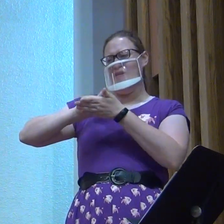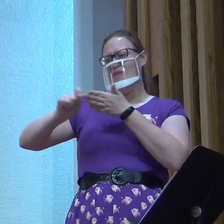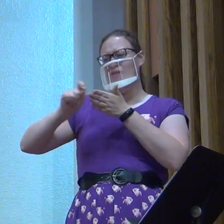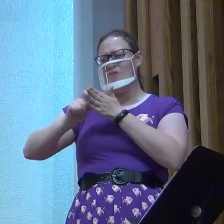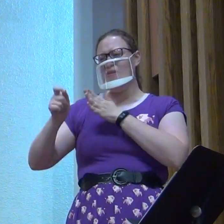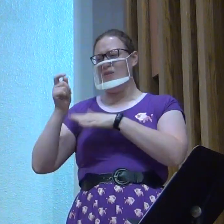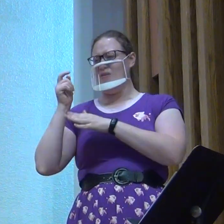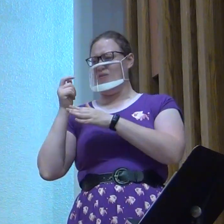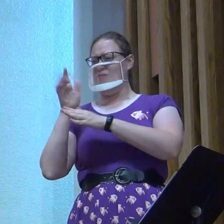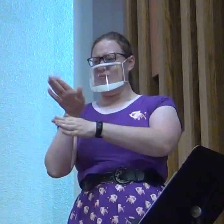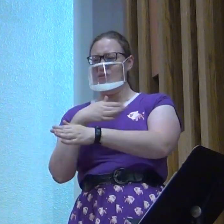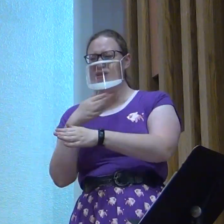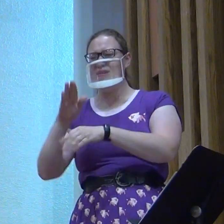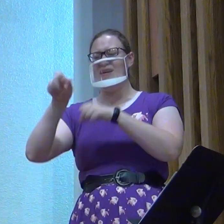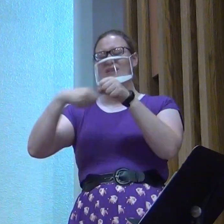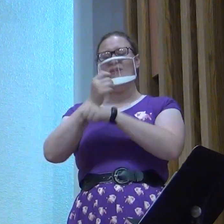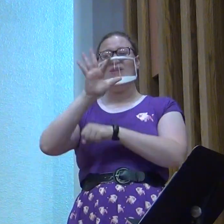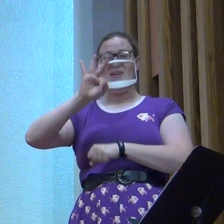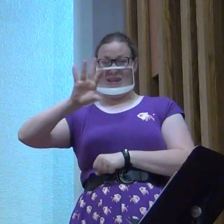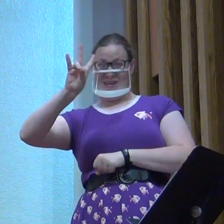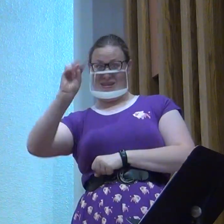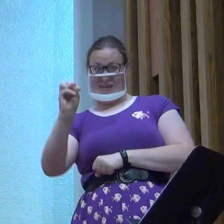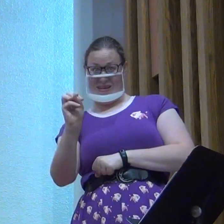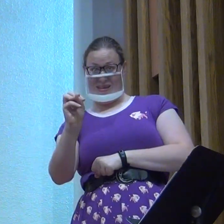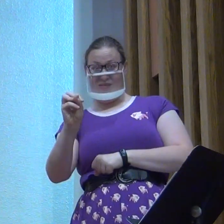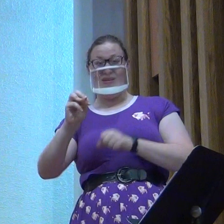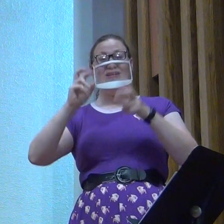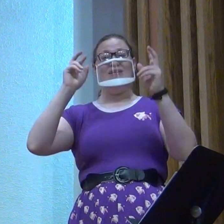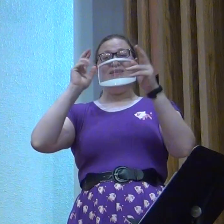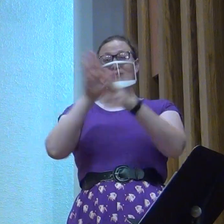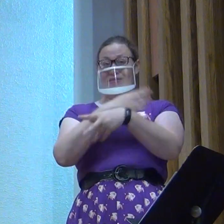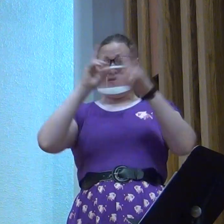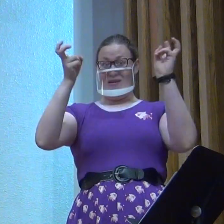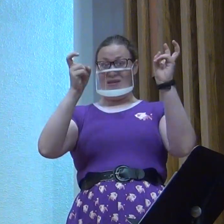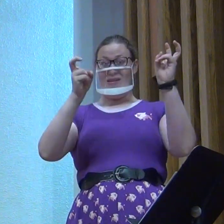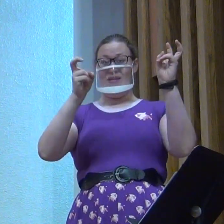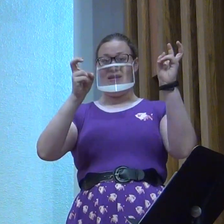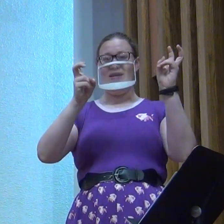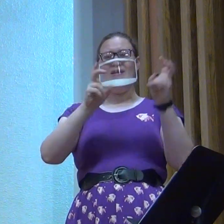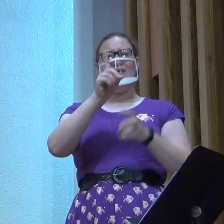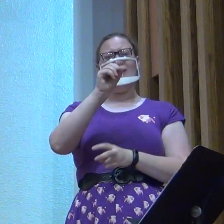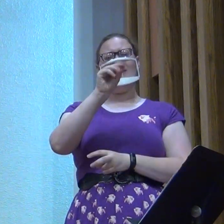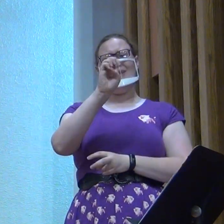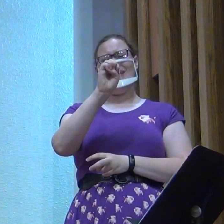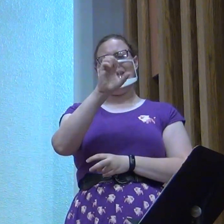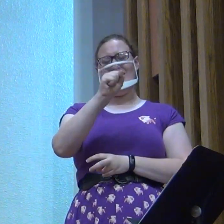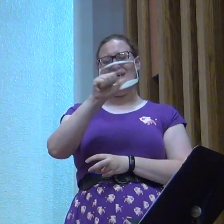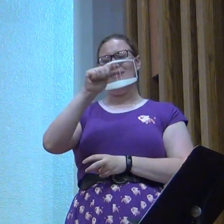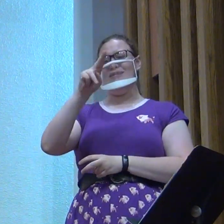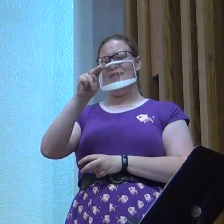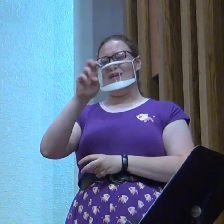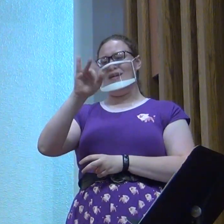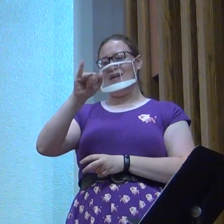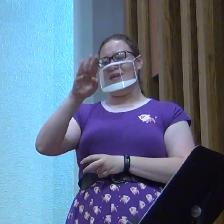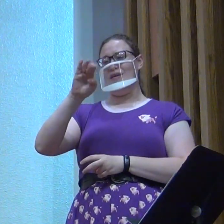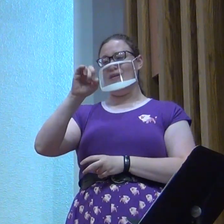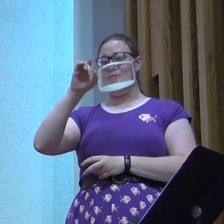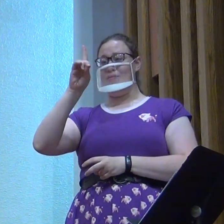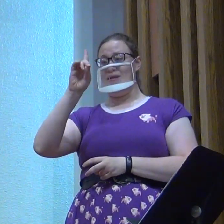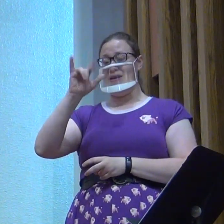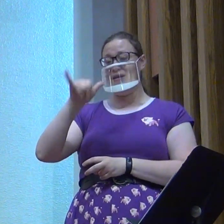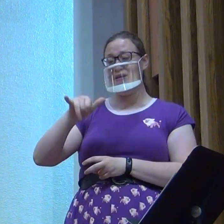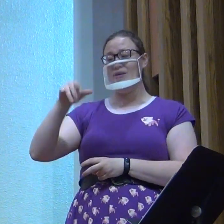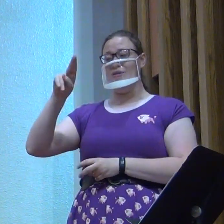1970. Its title is "Does Anybody Know What Time It Is?" by the group